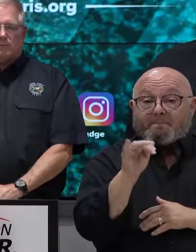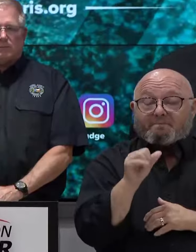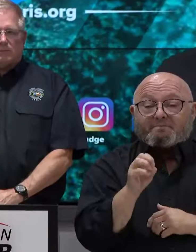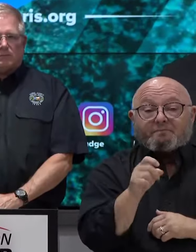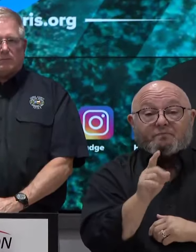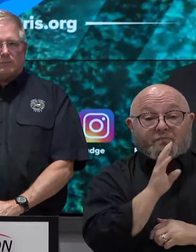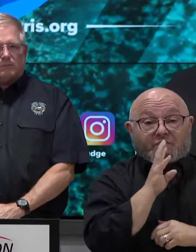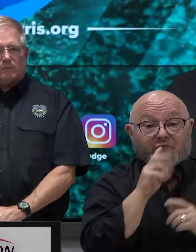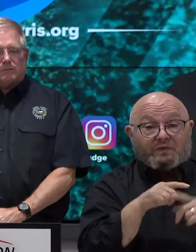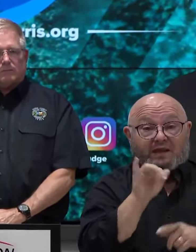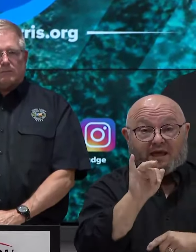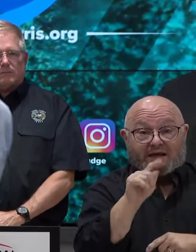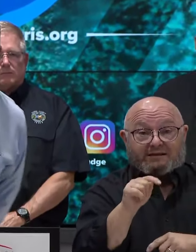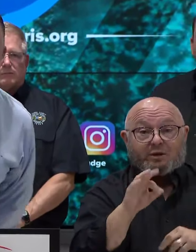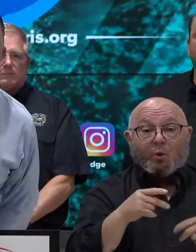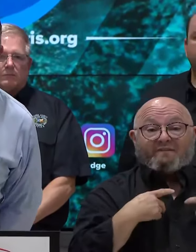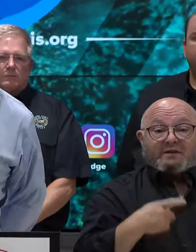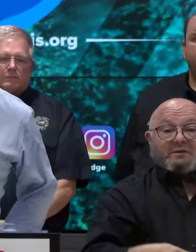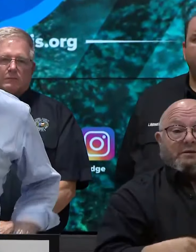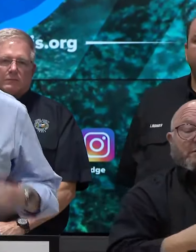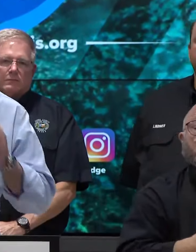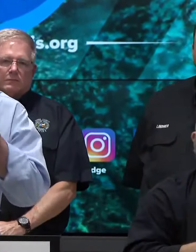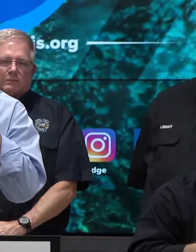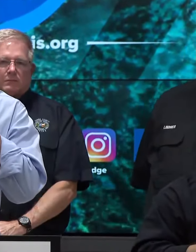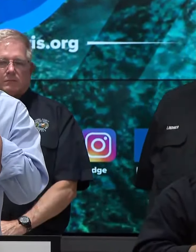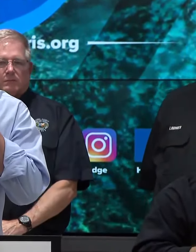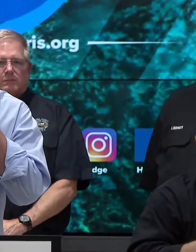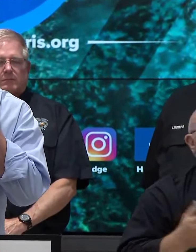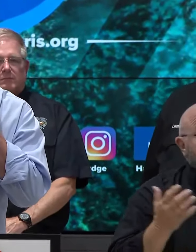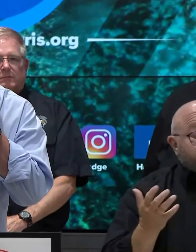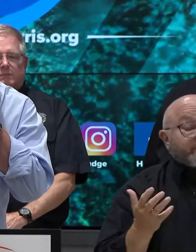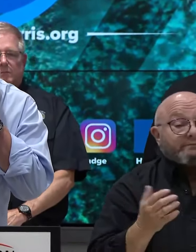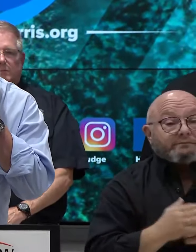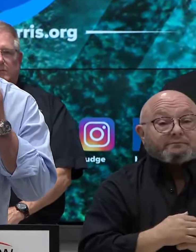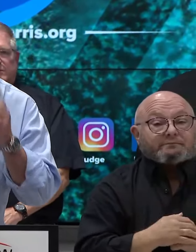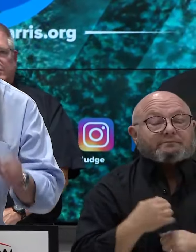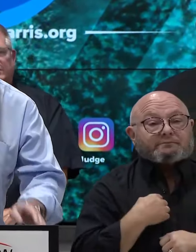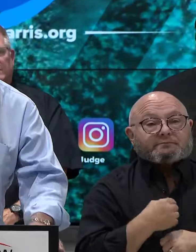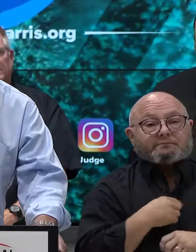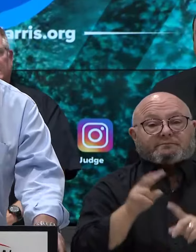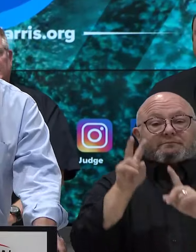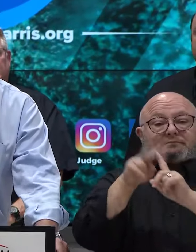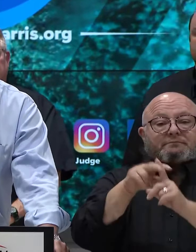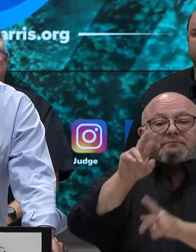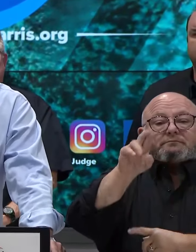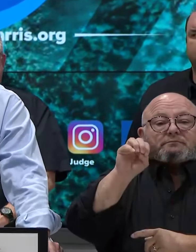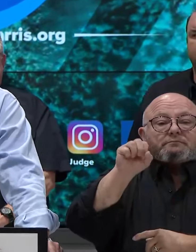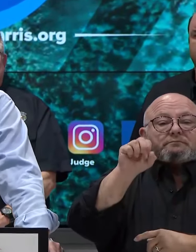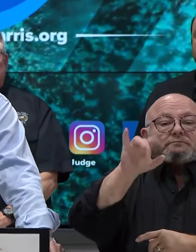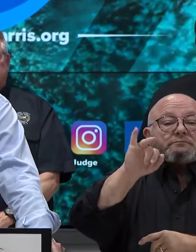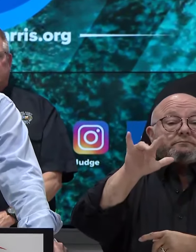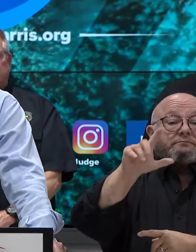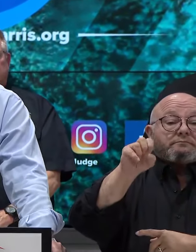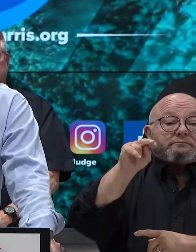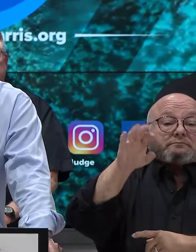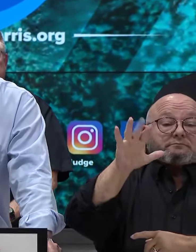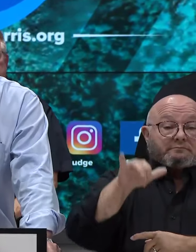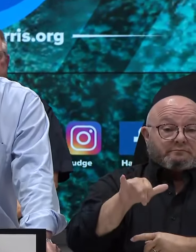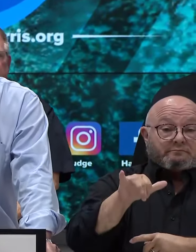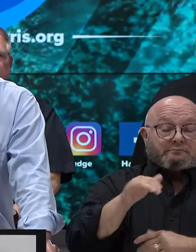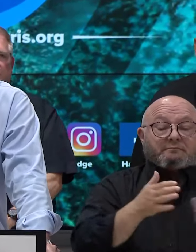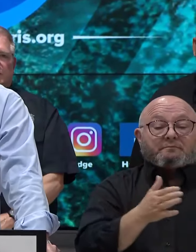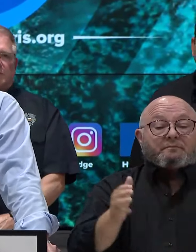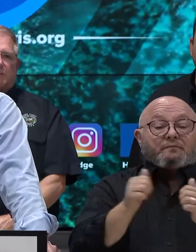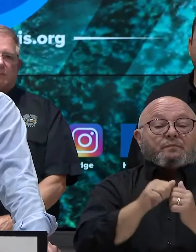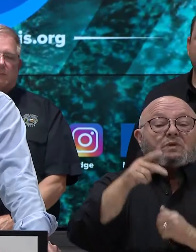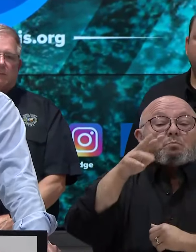Are you talking IT or physical? Yeah, so we filed a resiliency plan with the Public Utility Commission